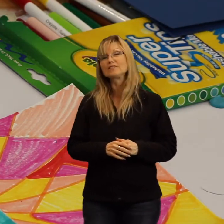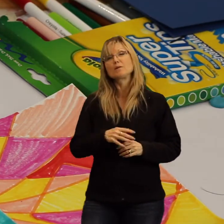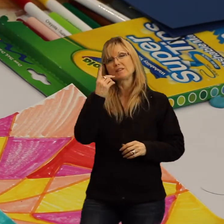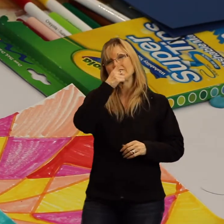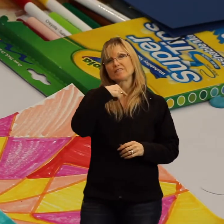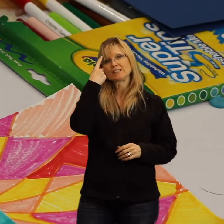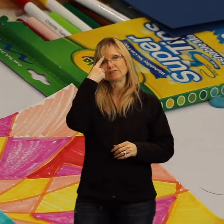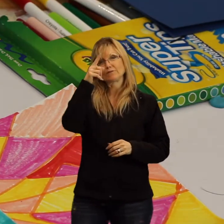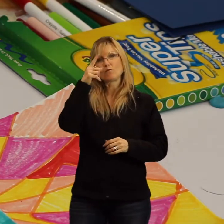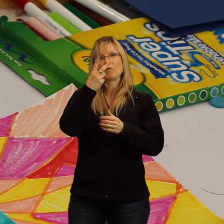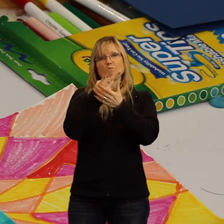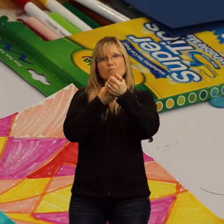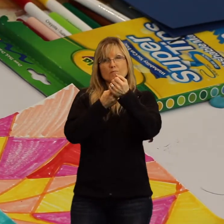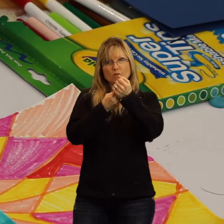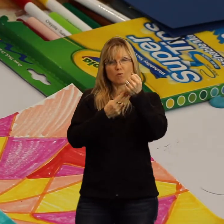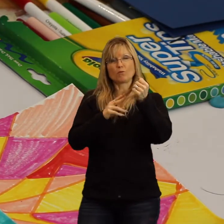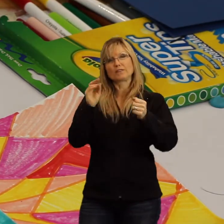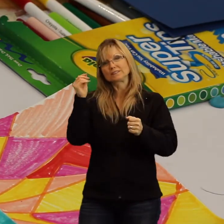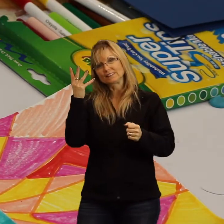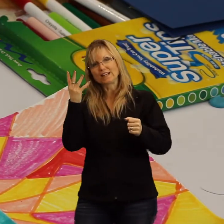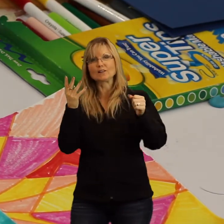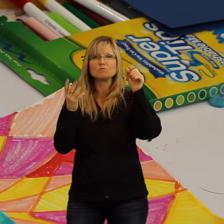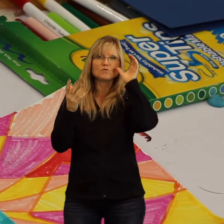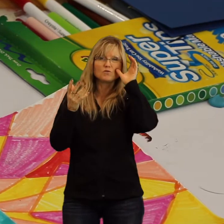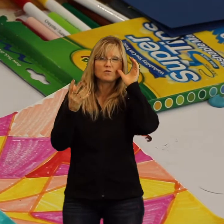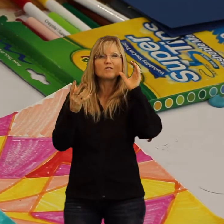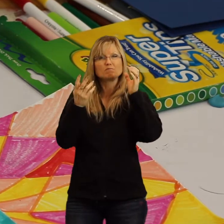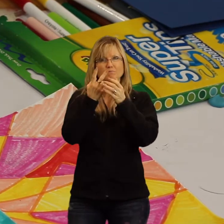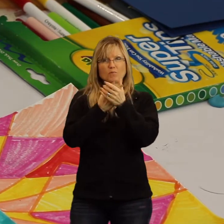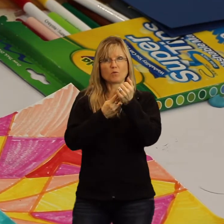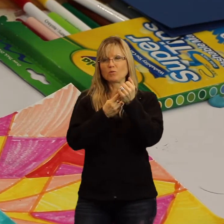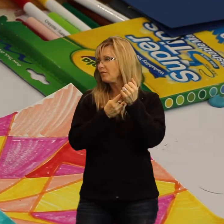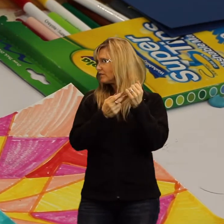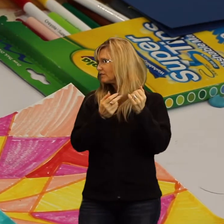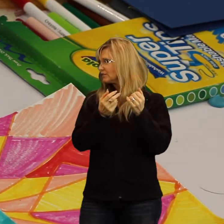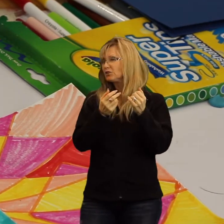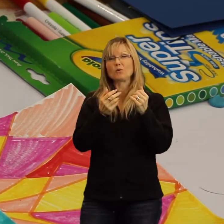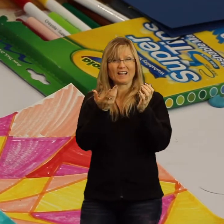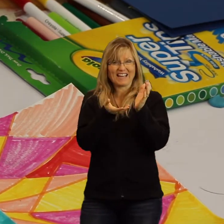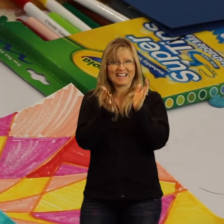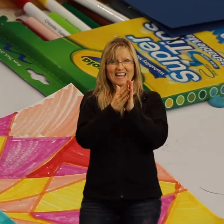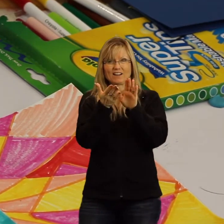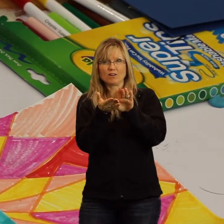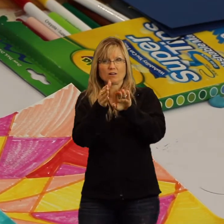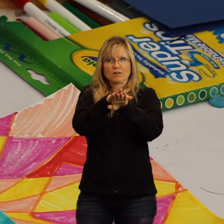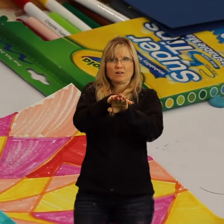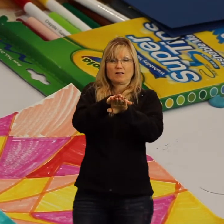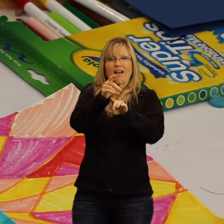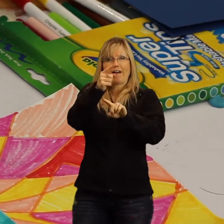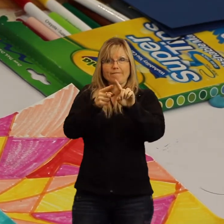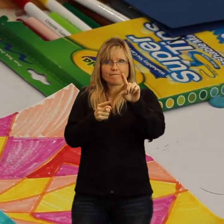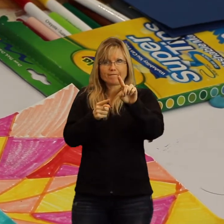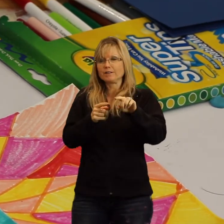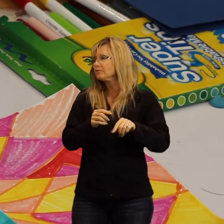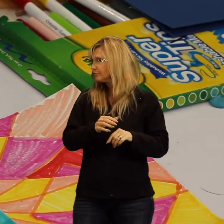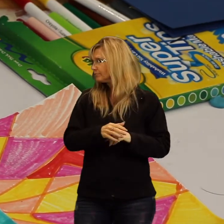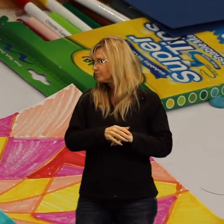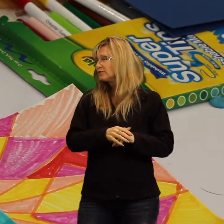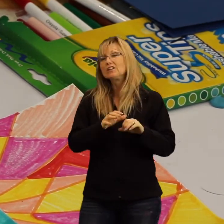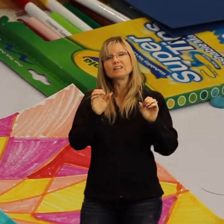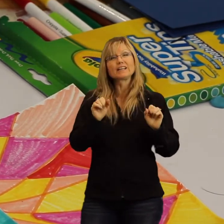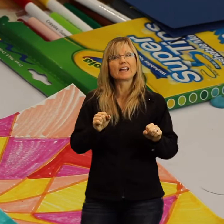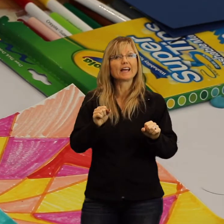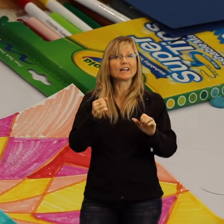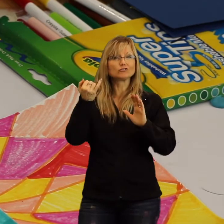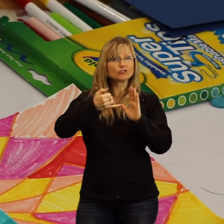sun and your moon. So folding it back in half, and then you can draw like a